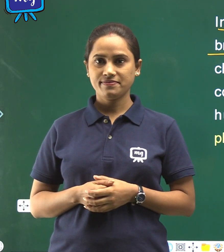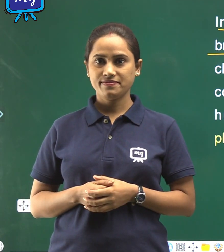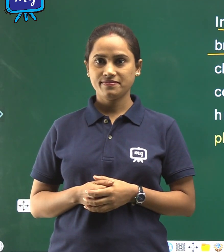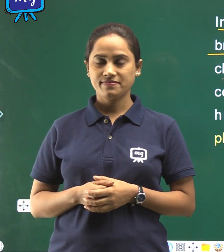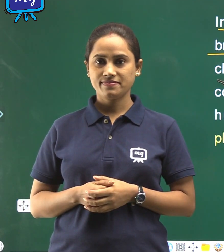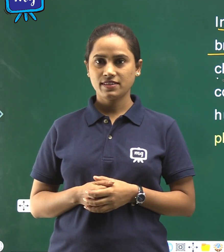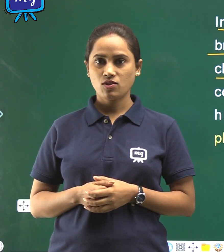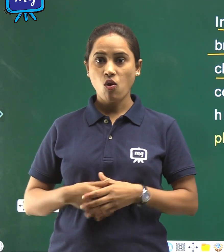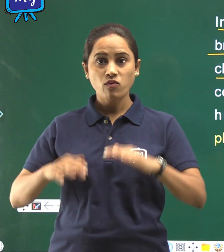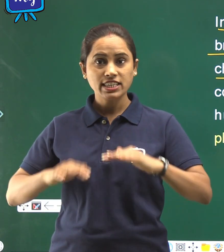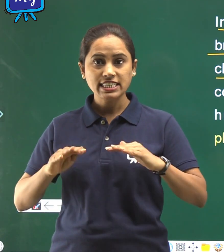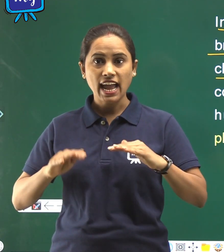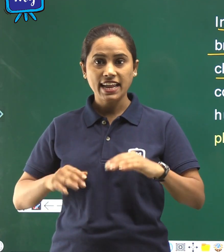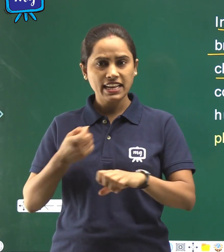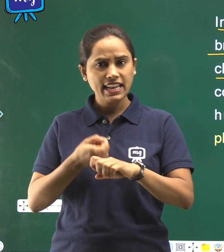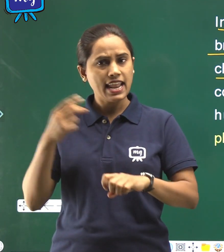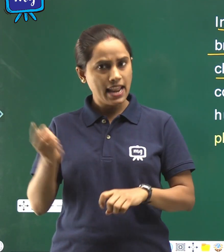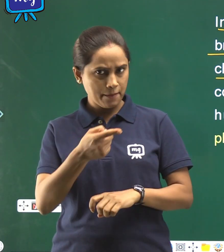of child labor.